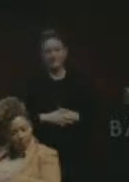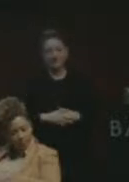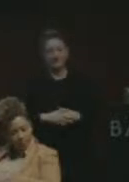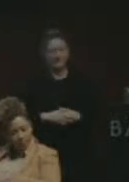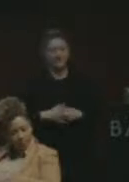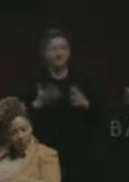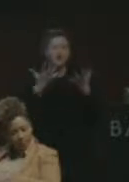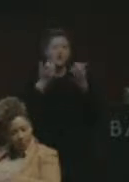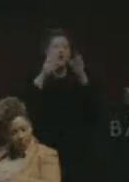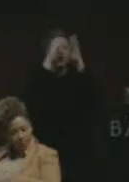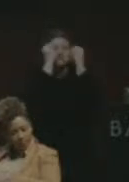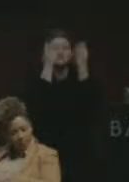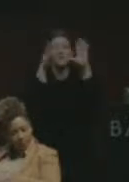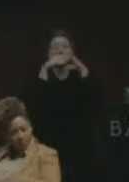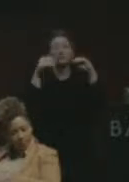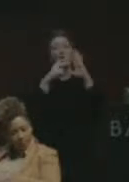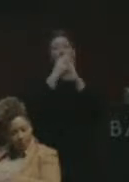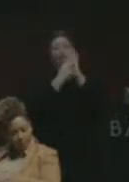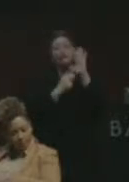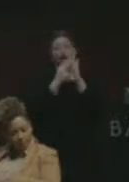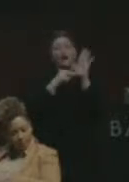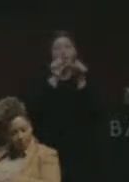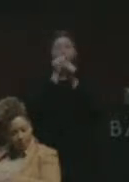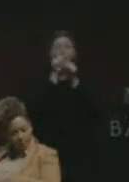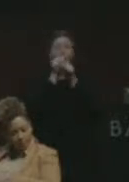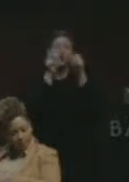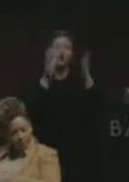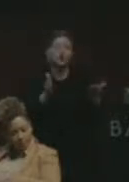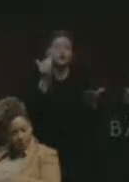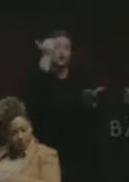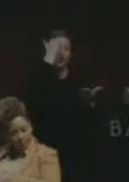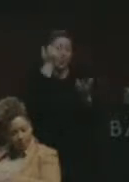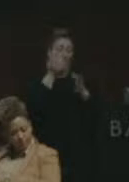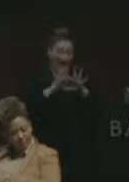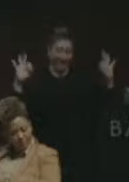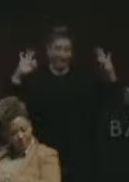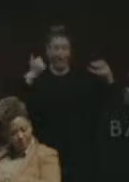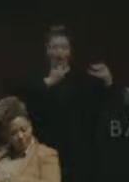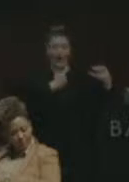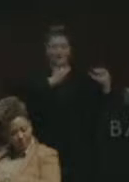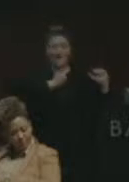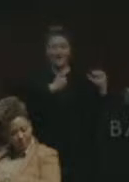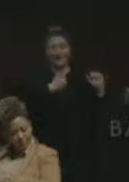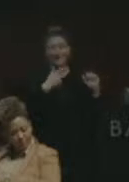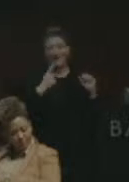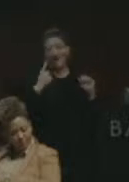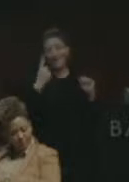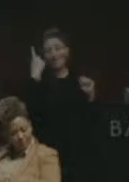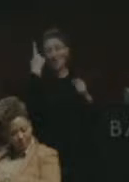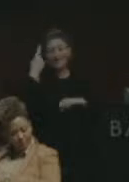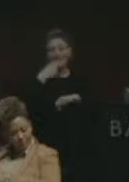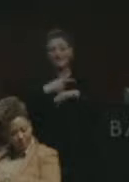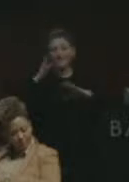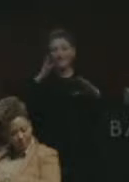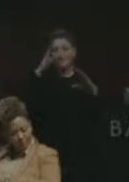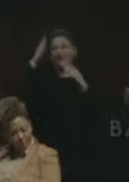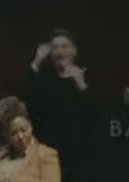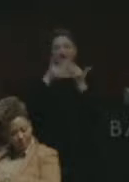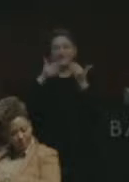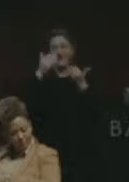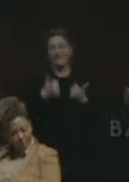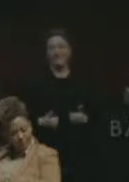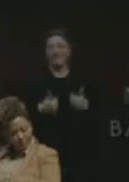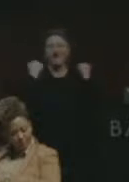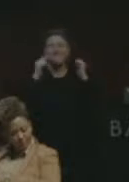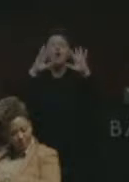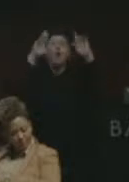my story to be told and read. I want workers to know we can free ourselves. And one day, even beyond my time, I hope